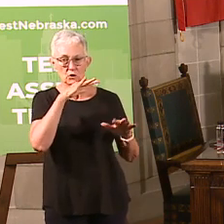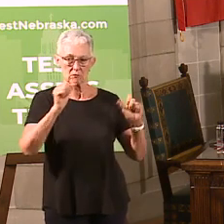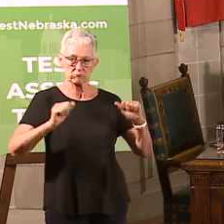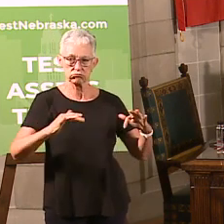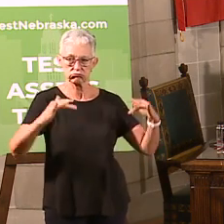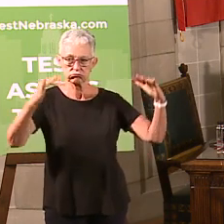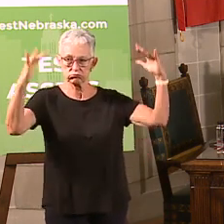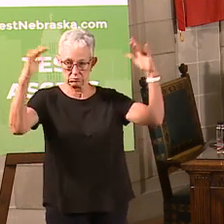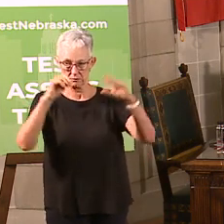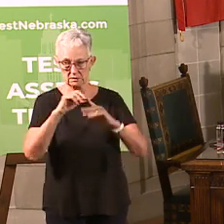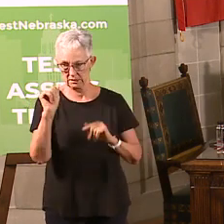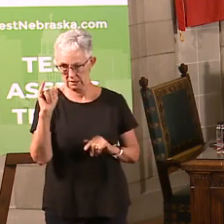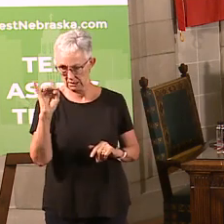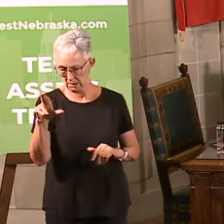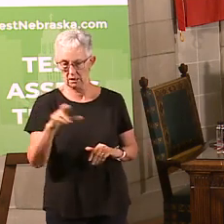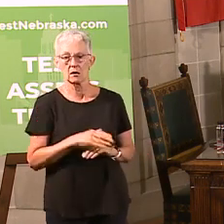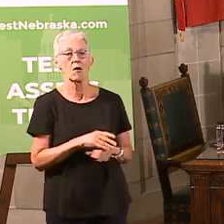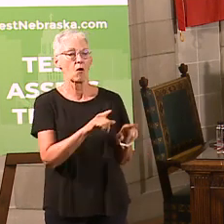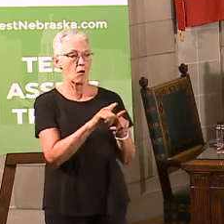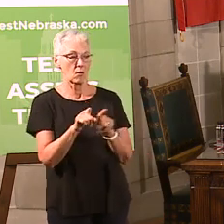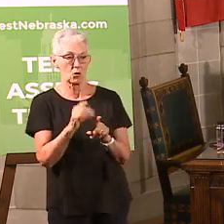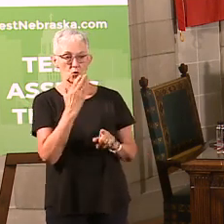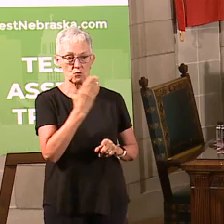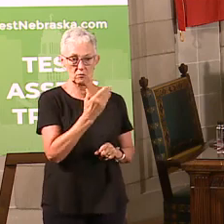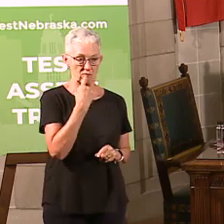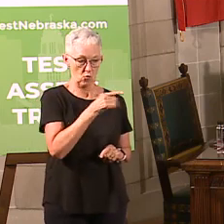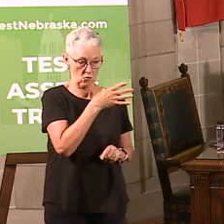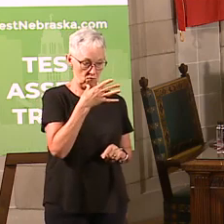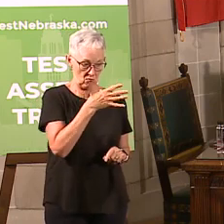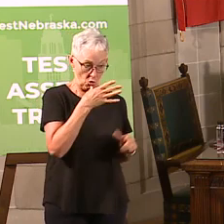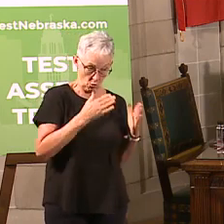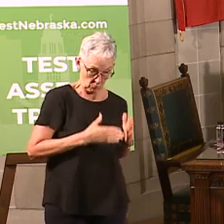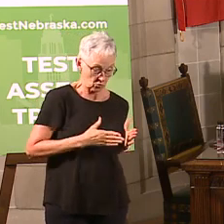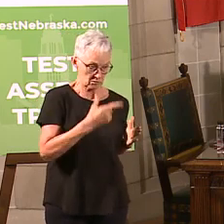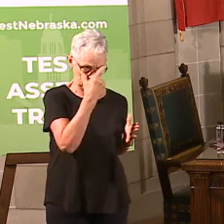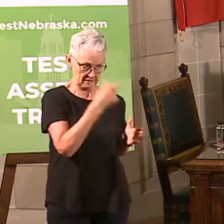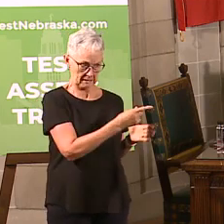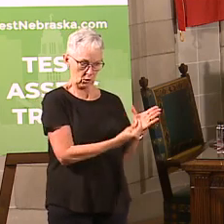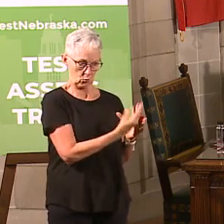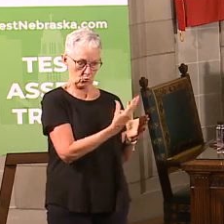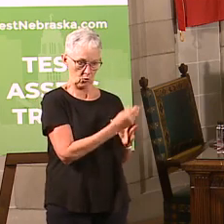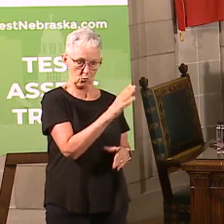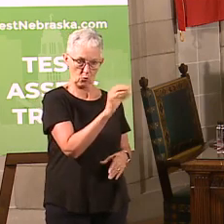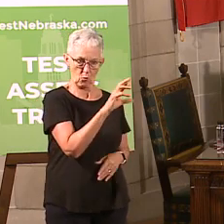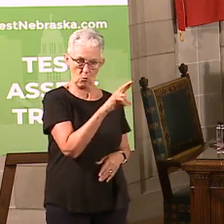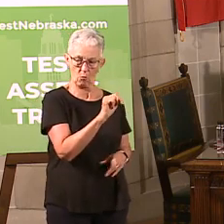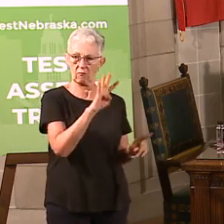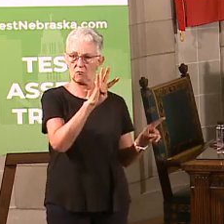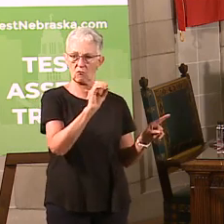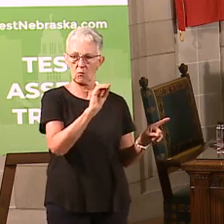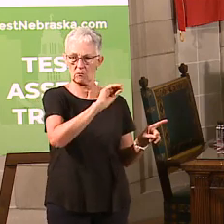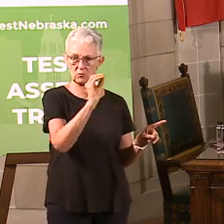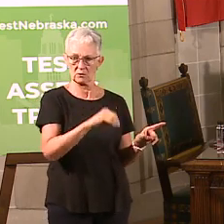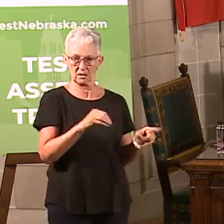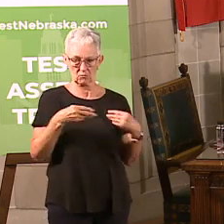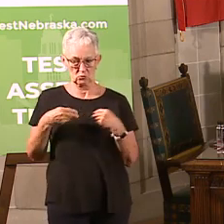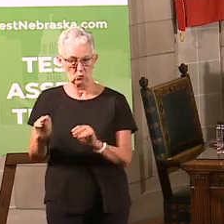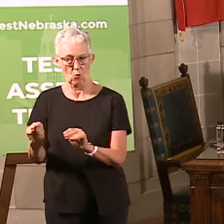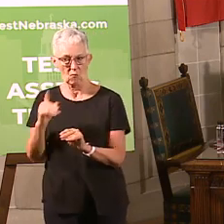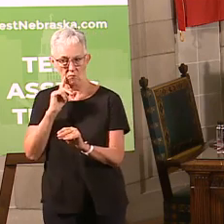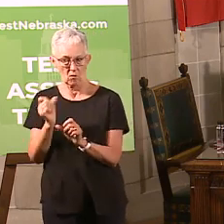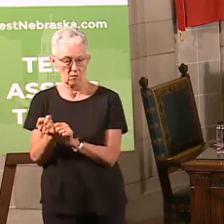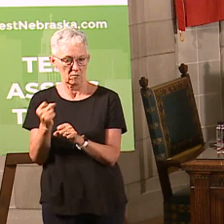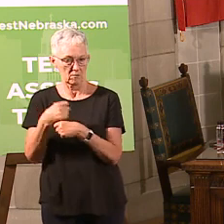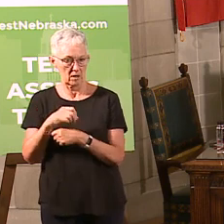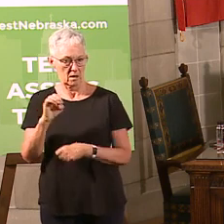And then also, it is great for our farmers and ranchers because, again, 40% of our corn crop goes to that. There's also a byproduct called distillers